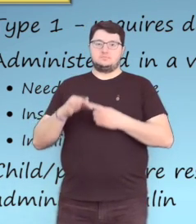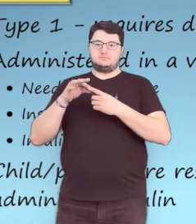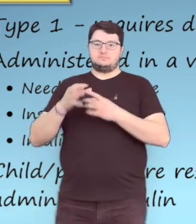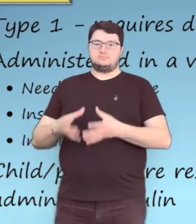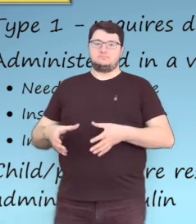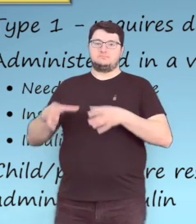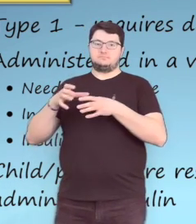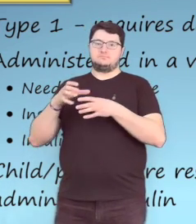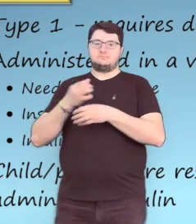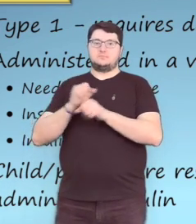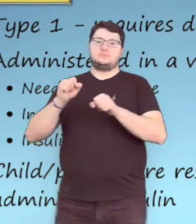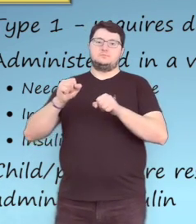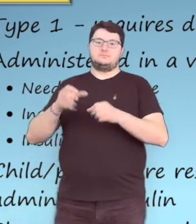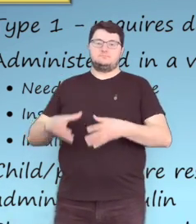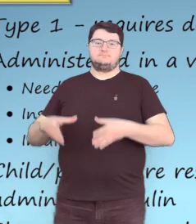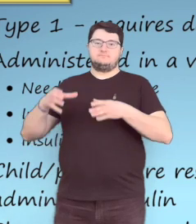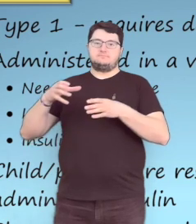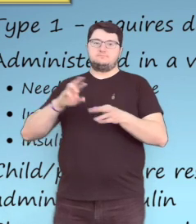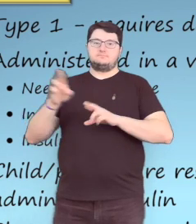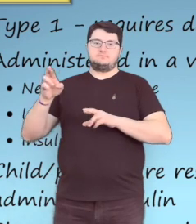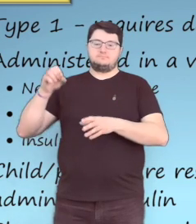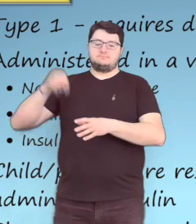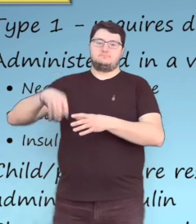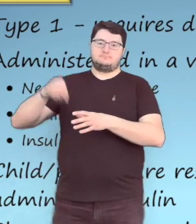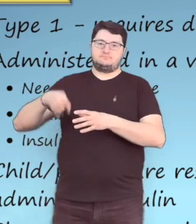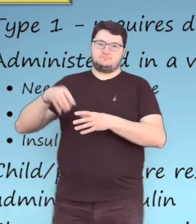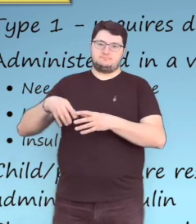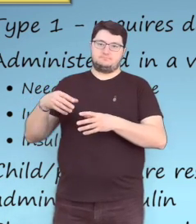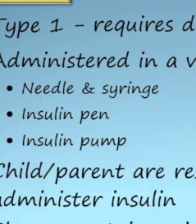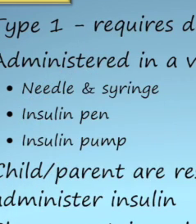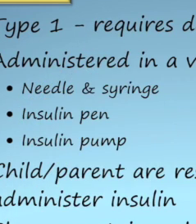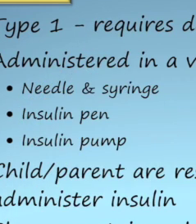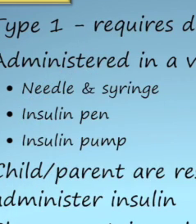it is recommended to have a sharps container on site.